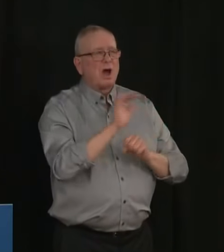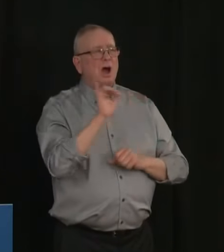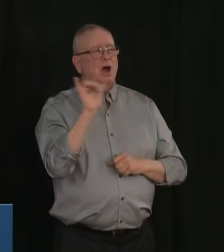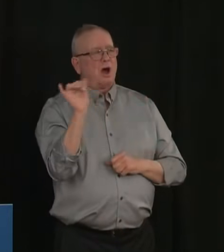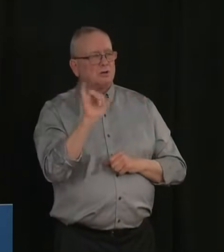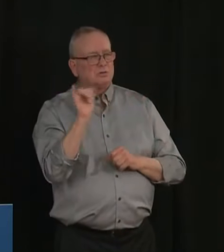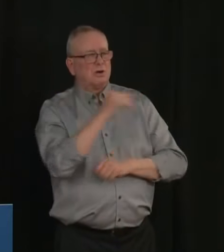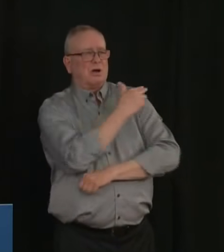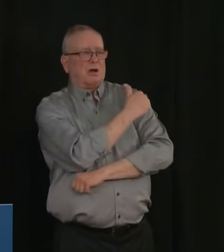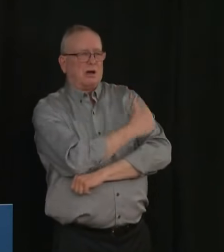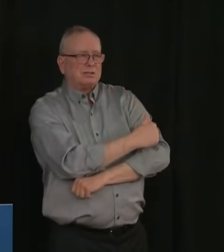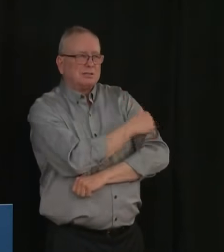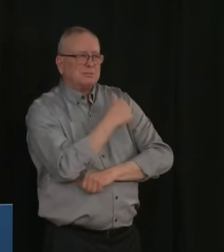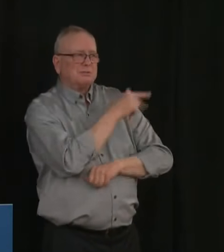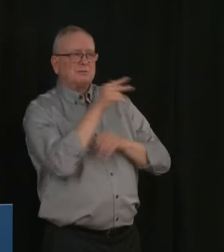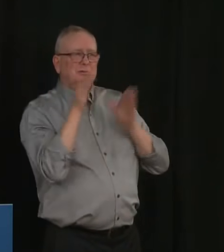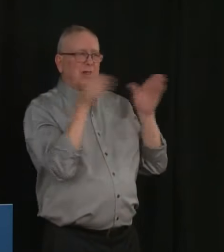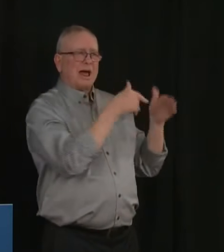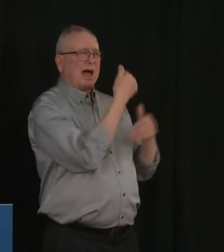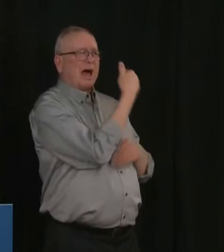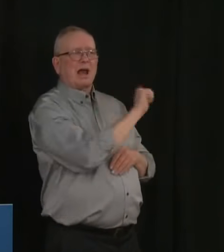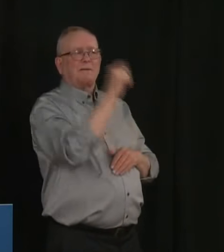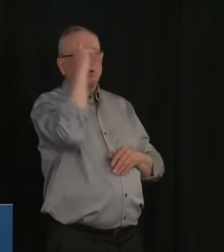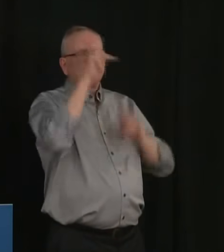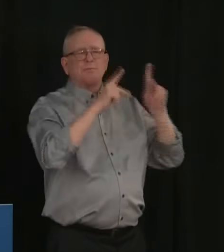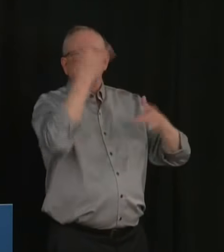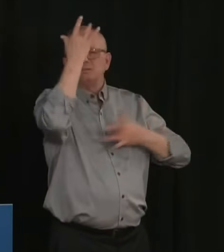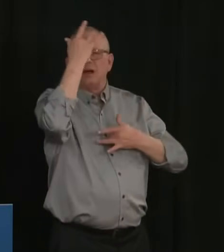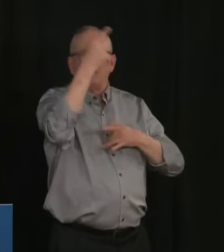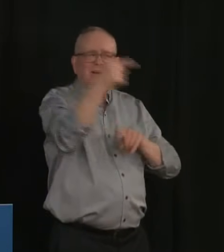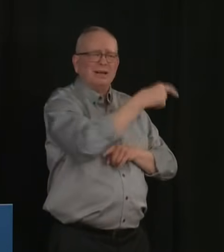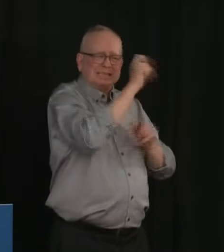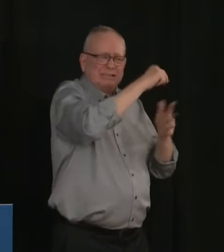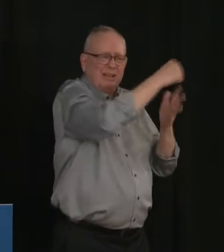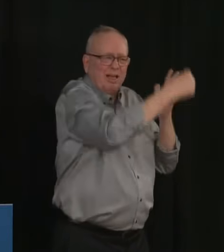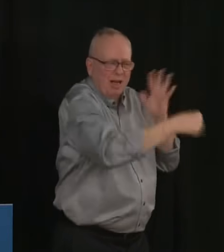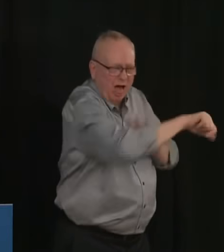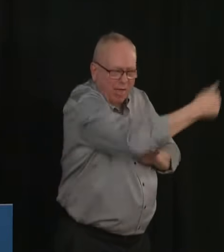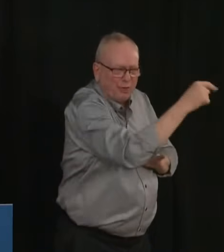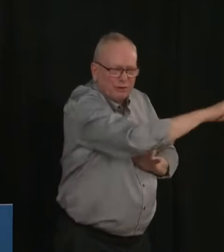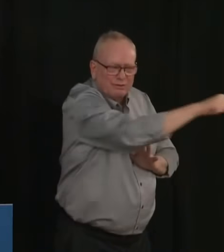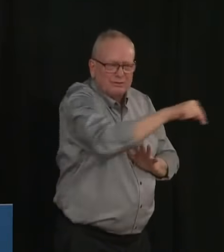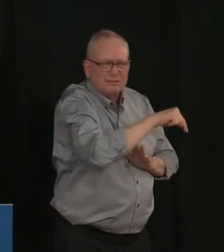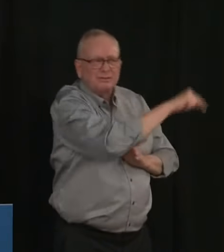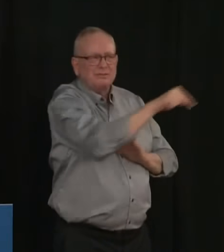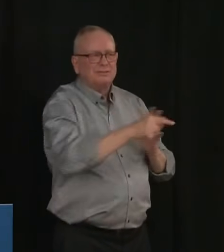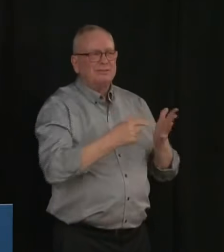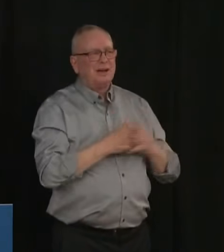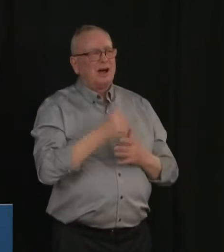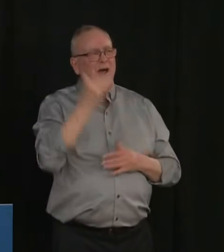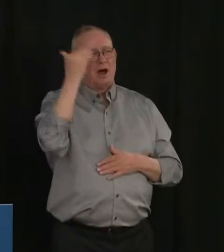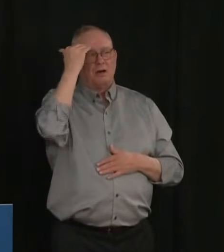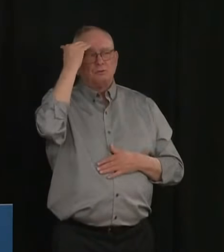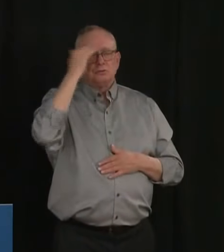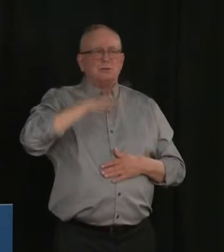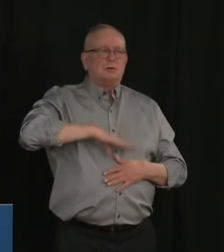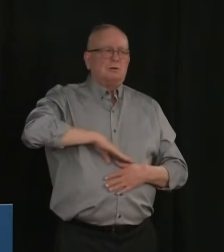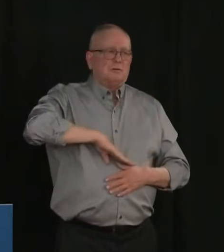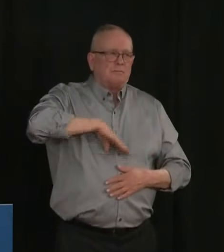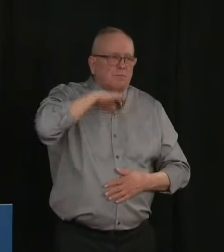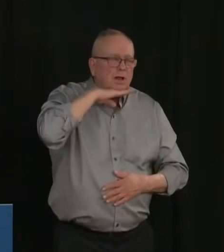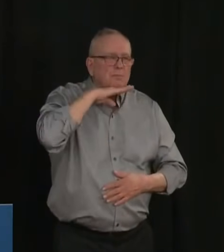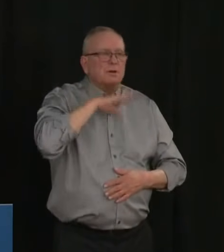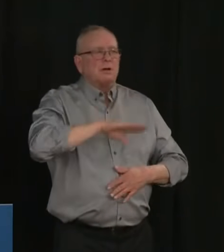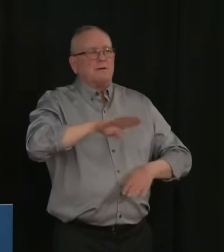for any cause. And those are the kinds of things that I would ask all those who are feeling upset and frustrated about these